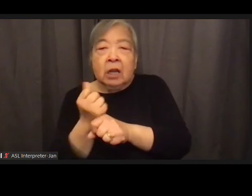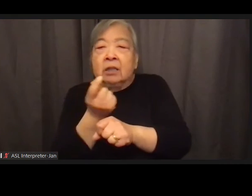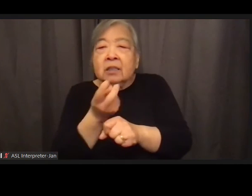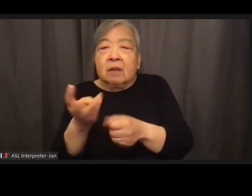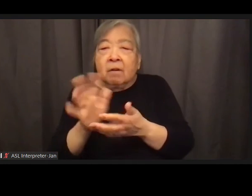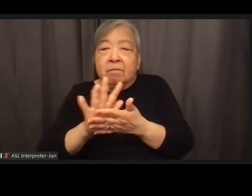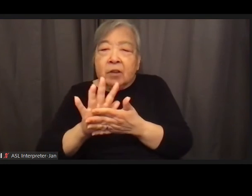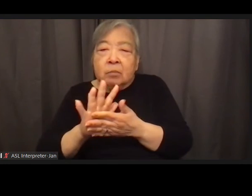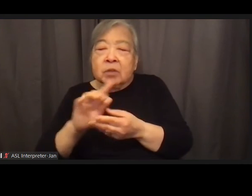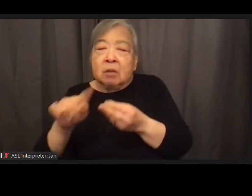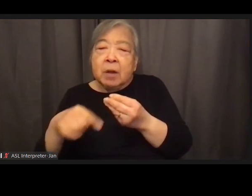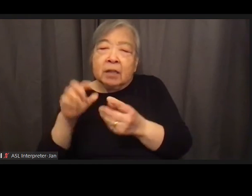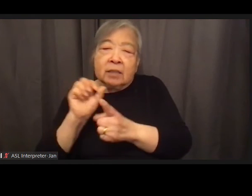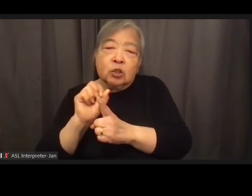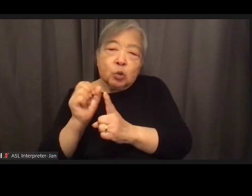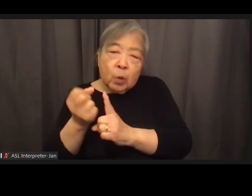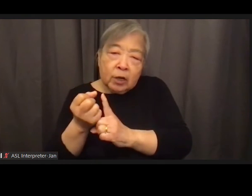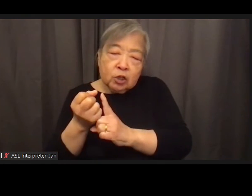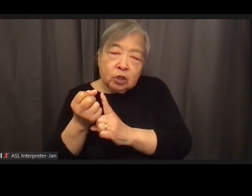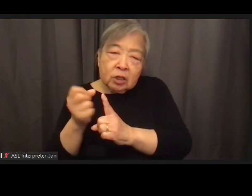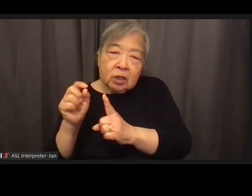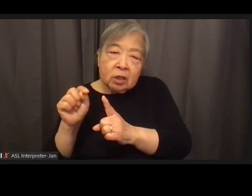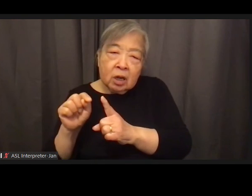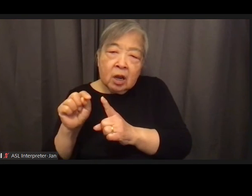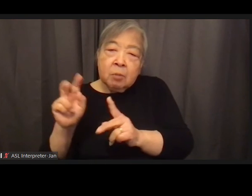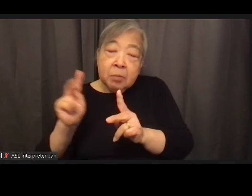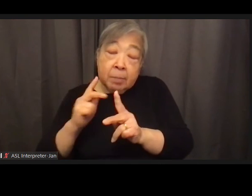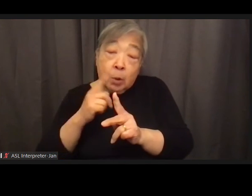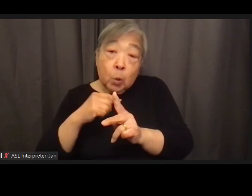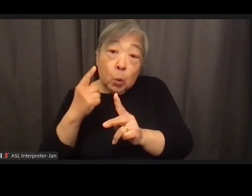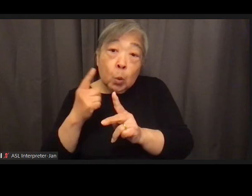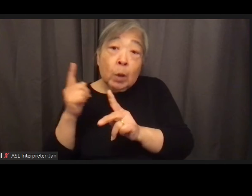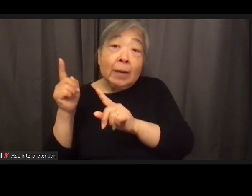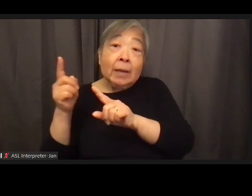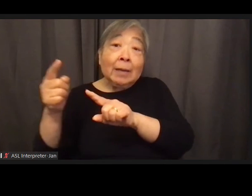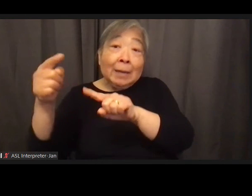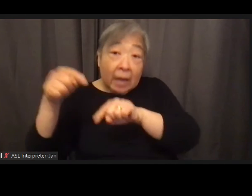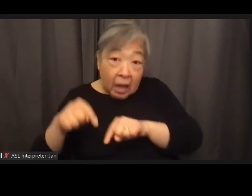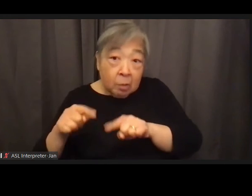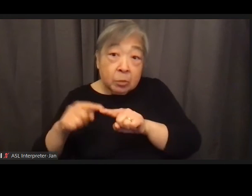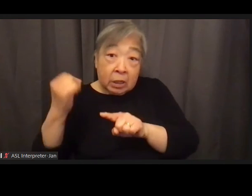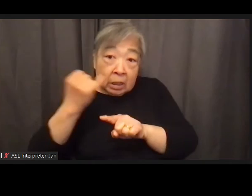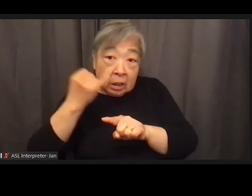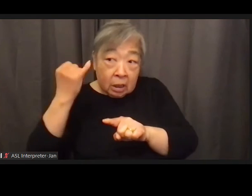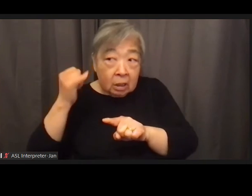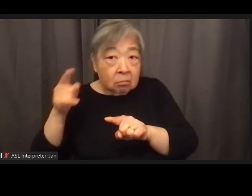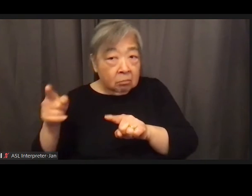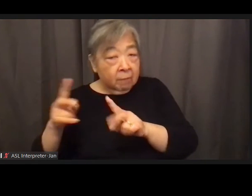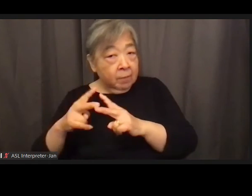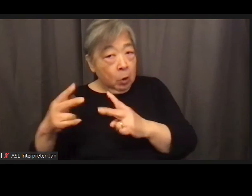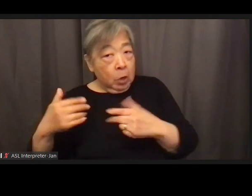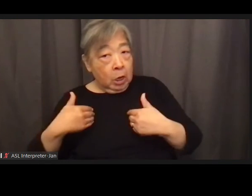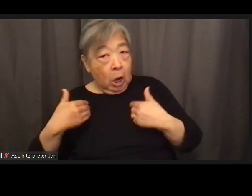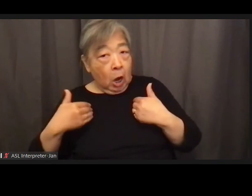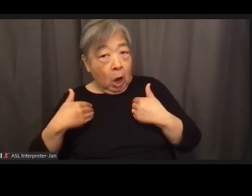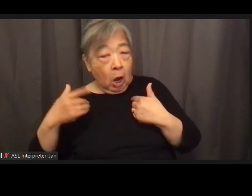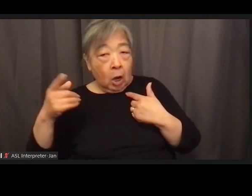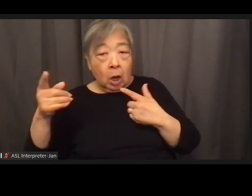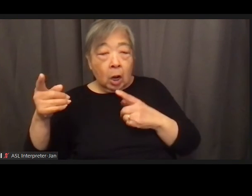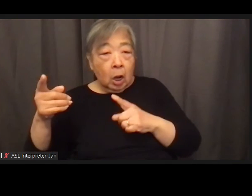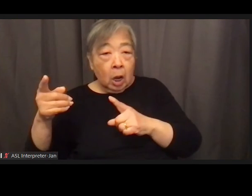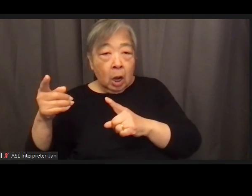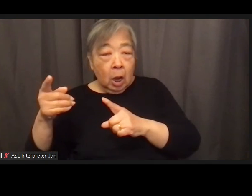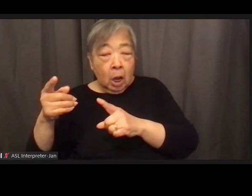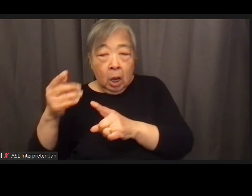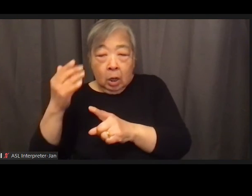especially about the situation of people who came to Italy very young and no other,